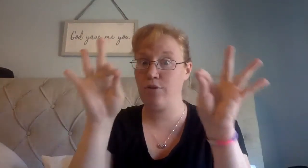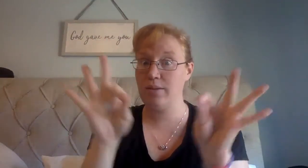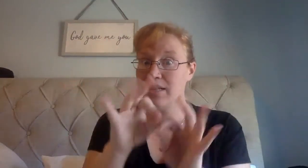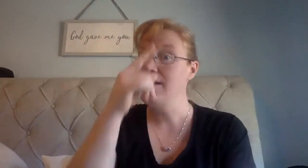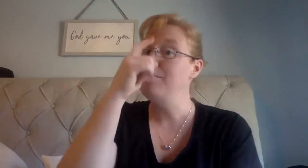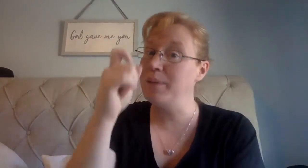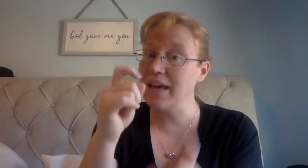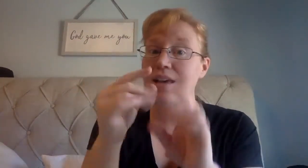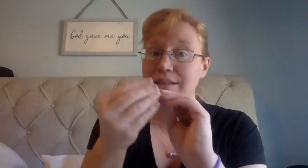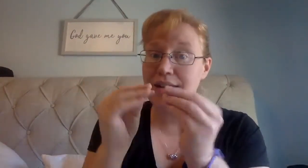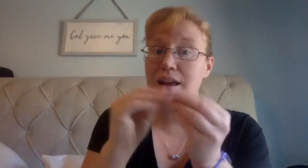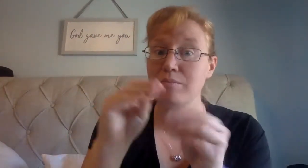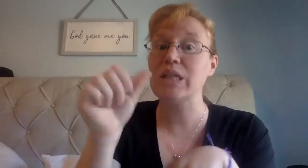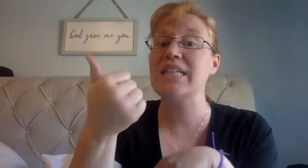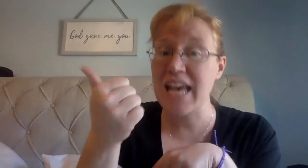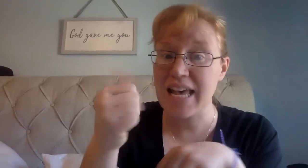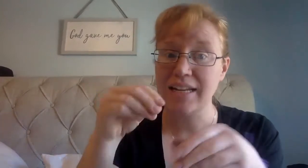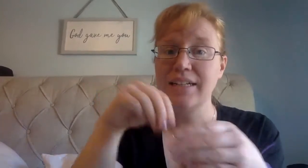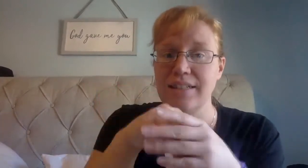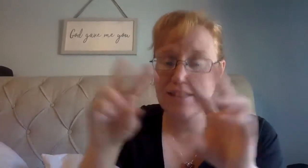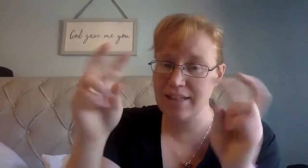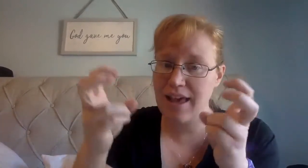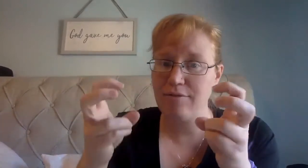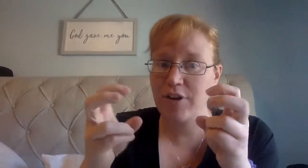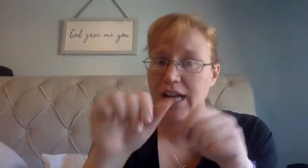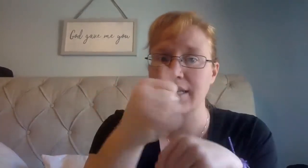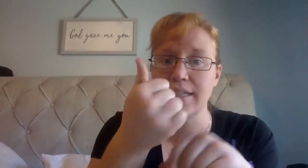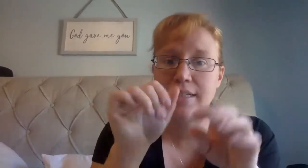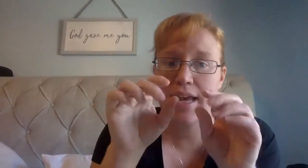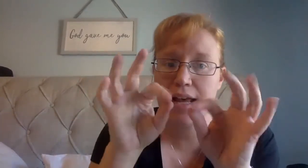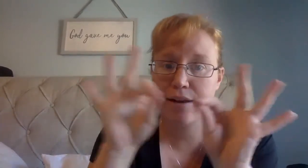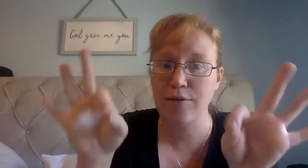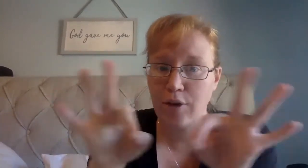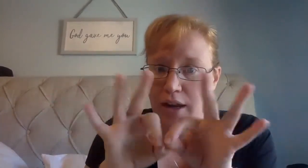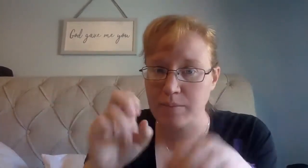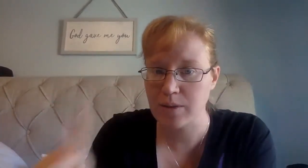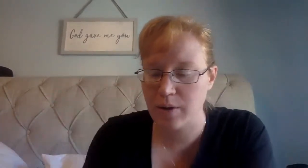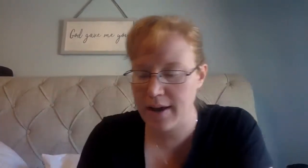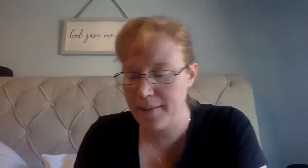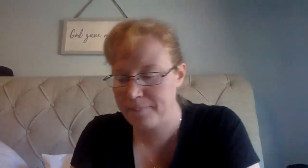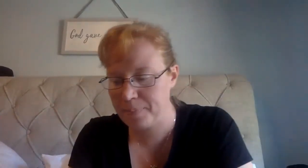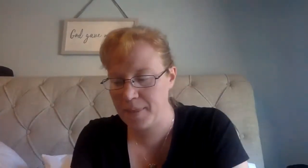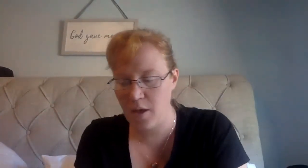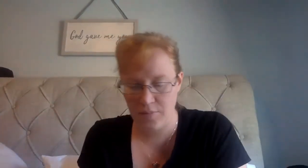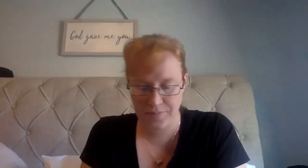frames, because the number 10 is in that phrase, 10 frames. Okay, so